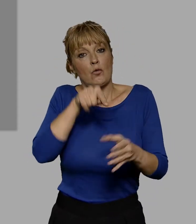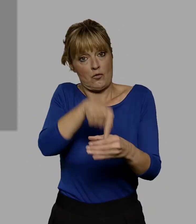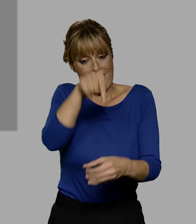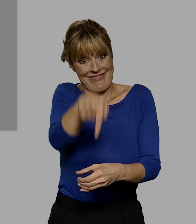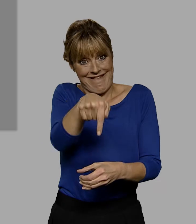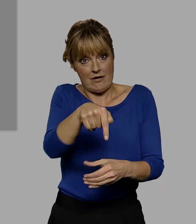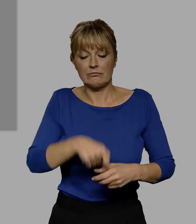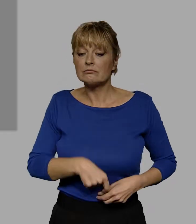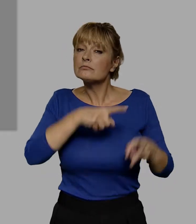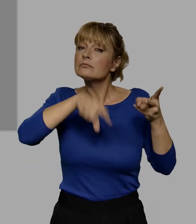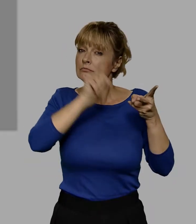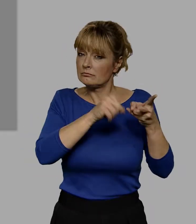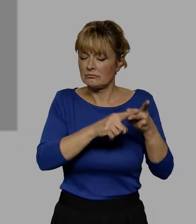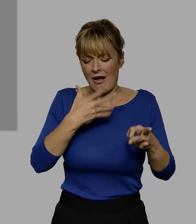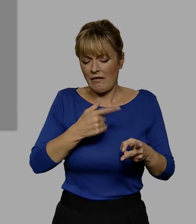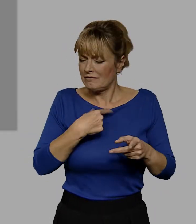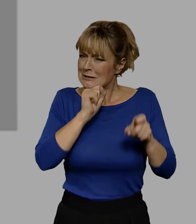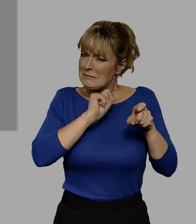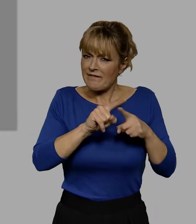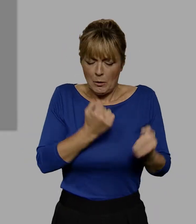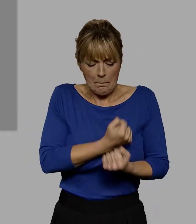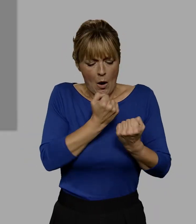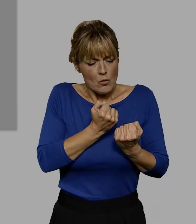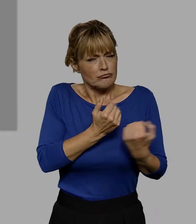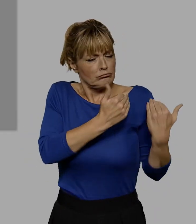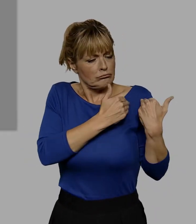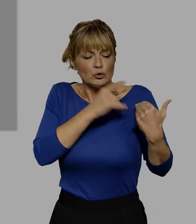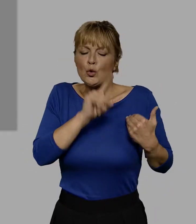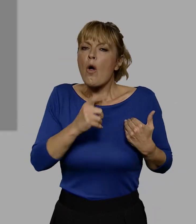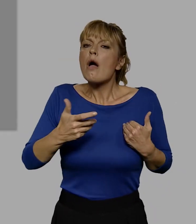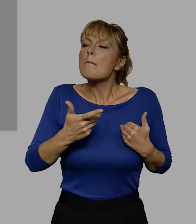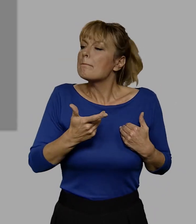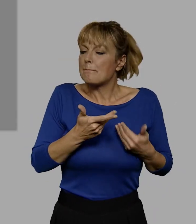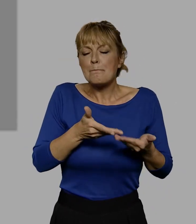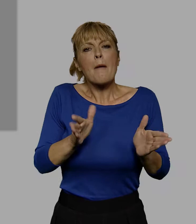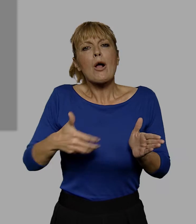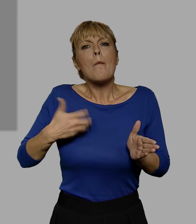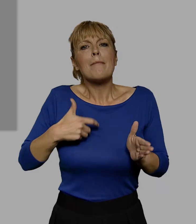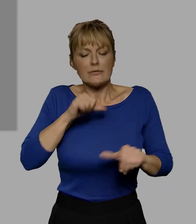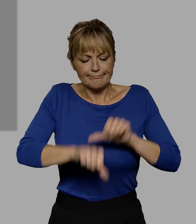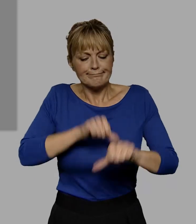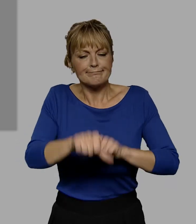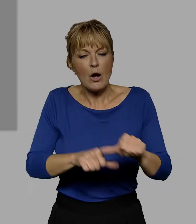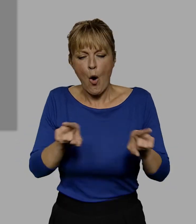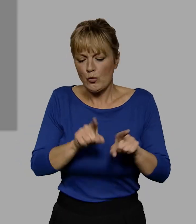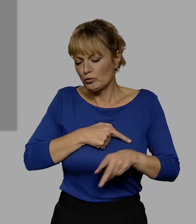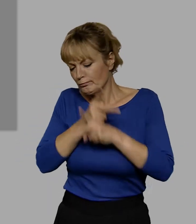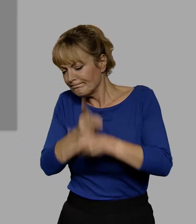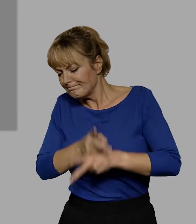2. Specific powers and responsibilities to public complaints handling procedures and monitor and support best practice in